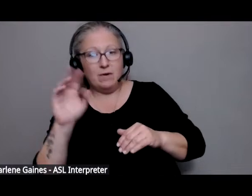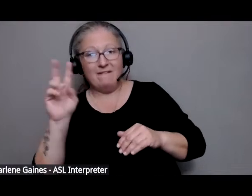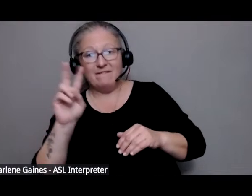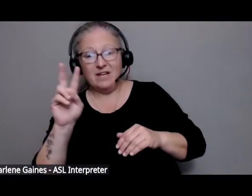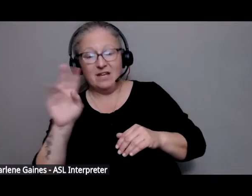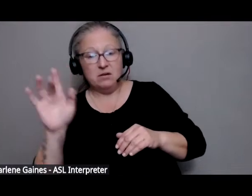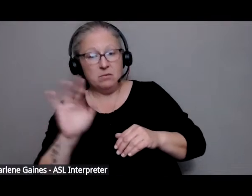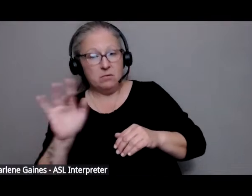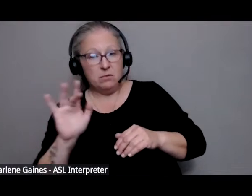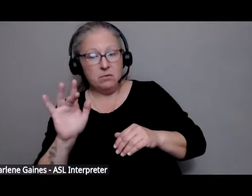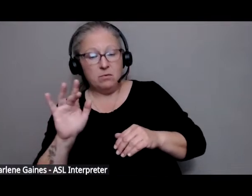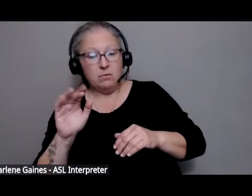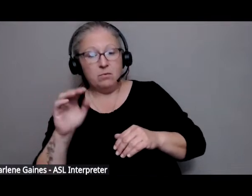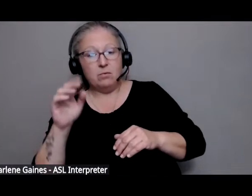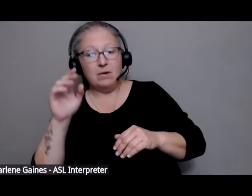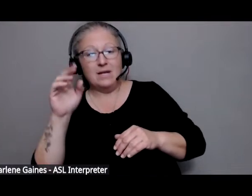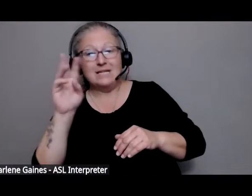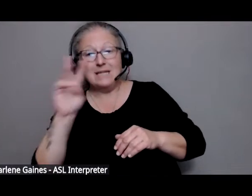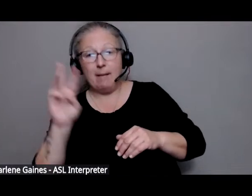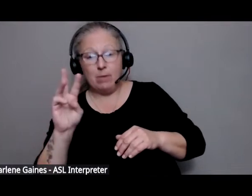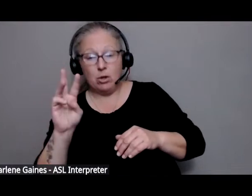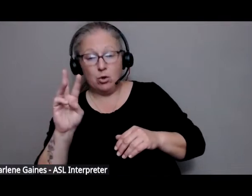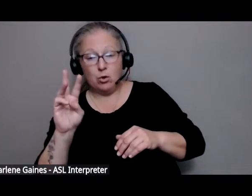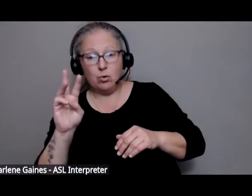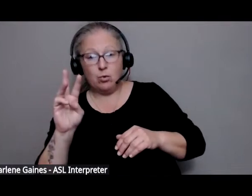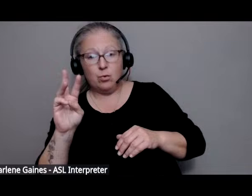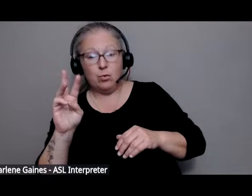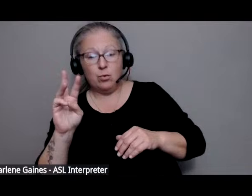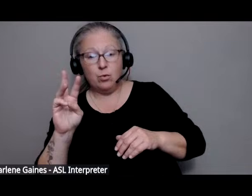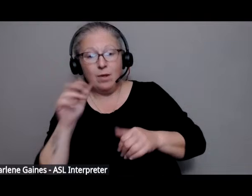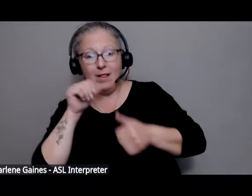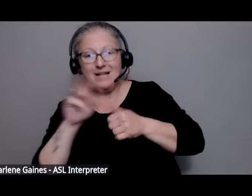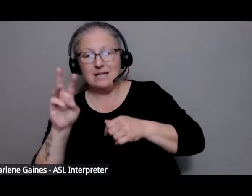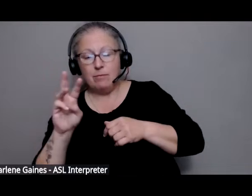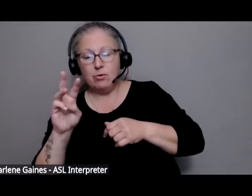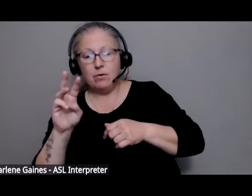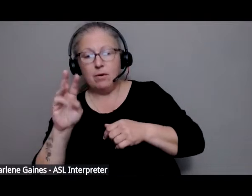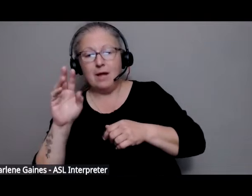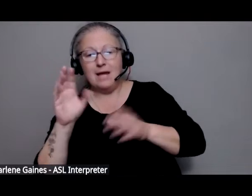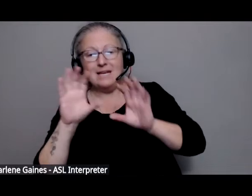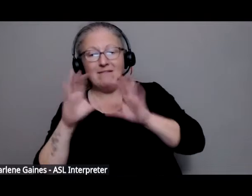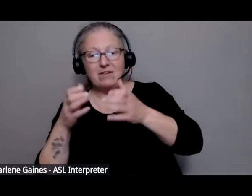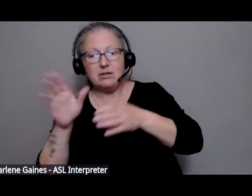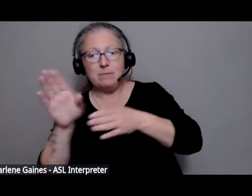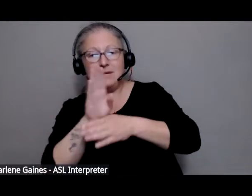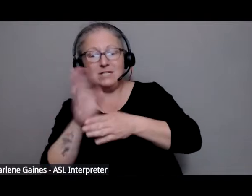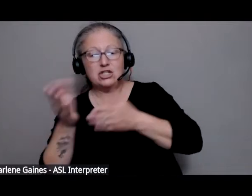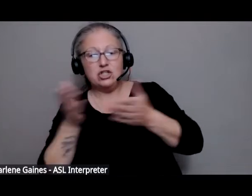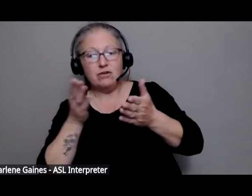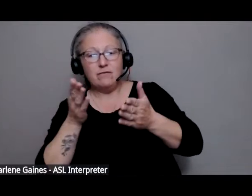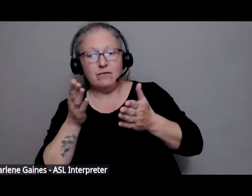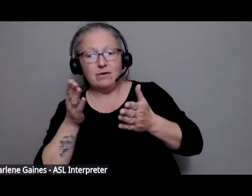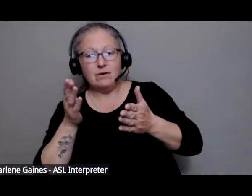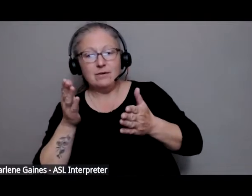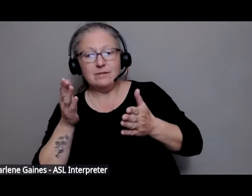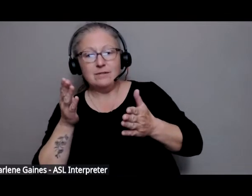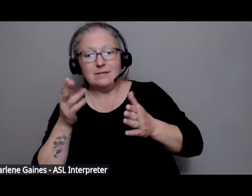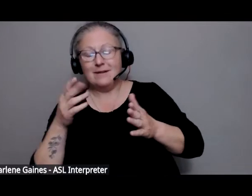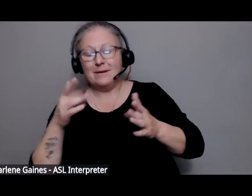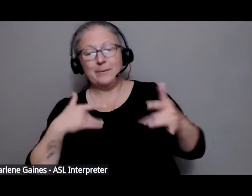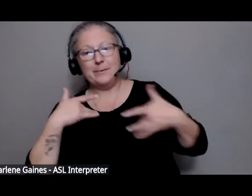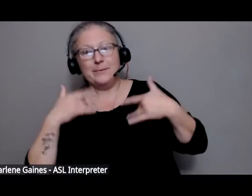V, and we get to W, the Division of Business Services, the highlight of my evening.